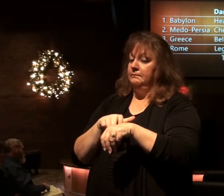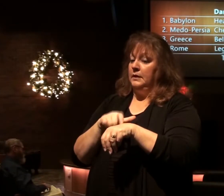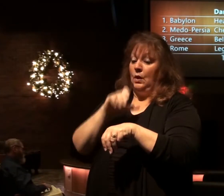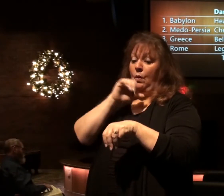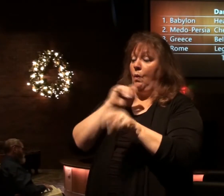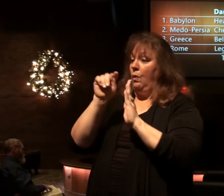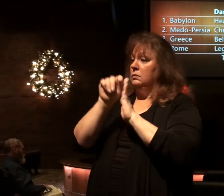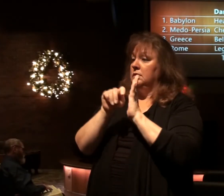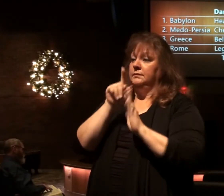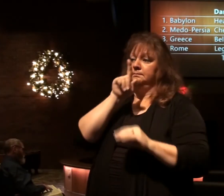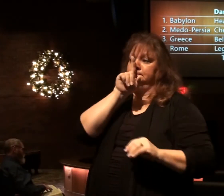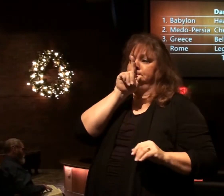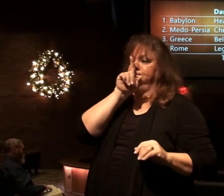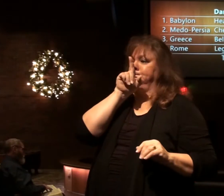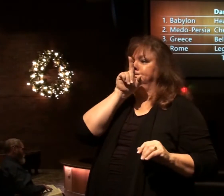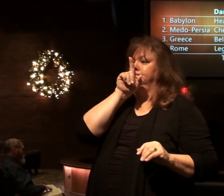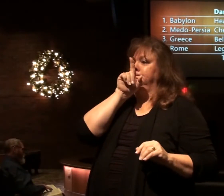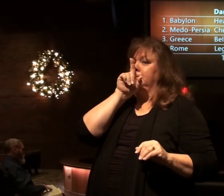Old Testament.